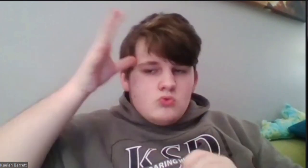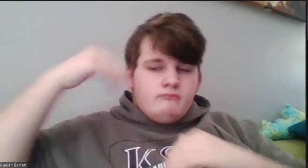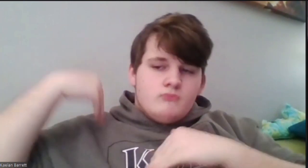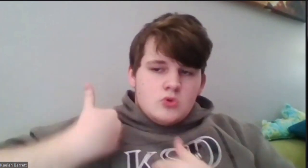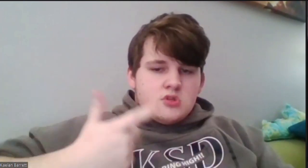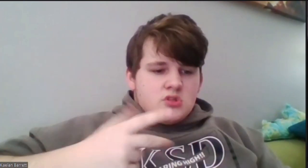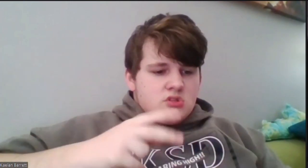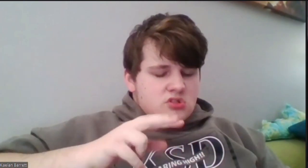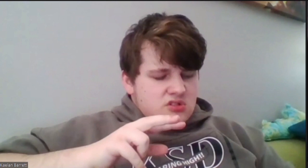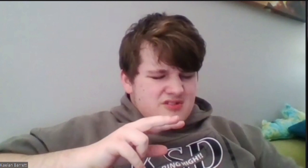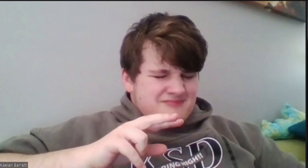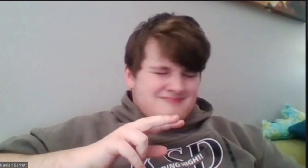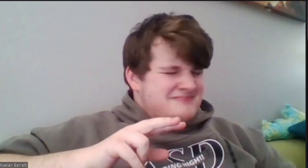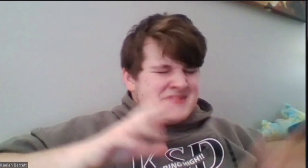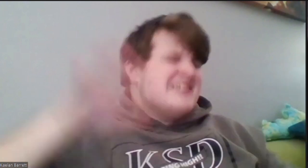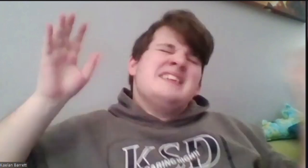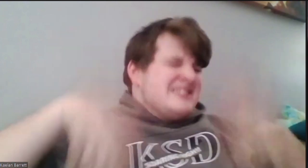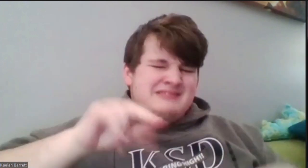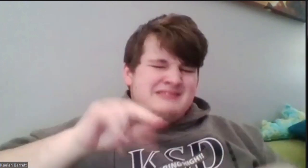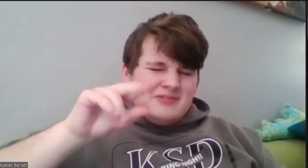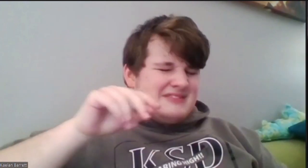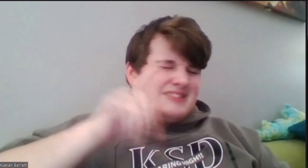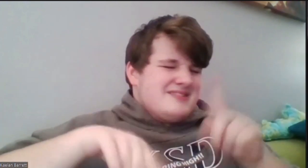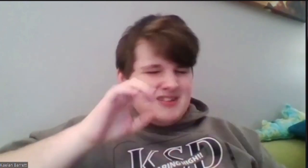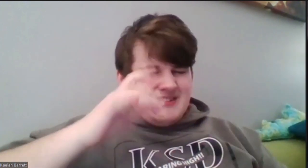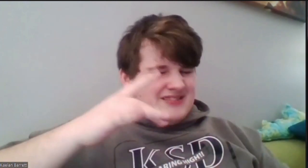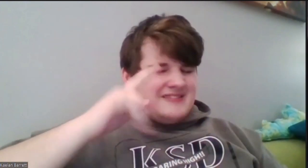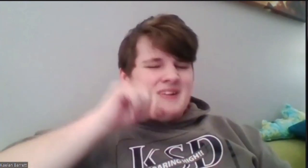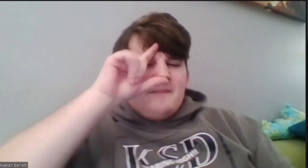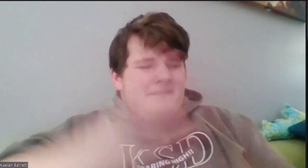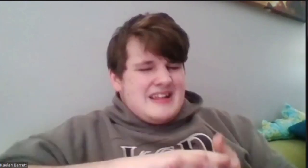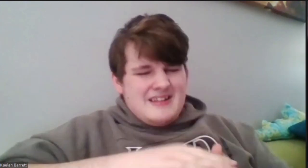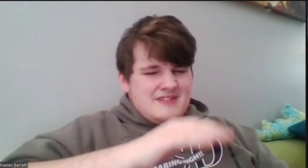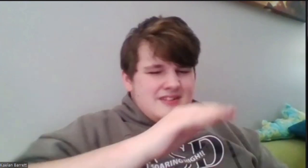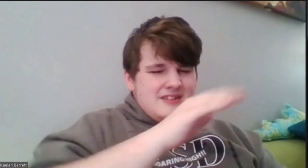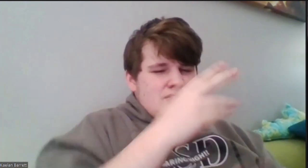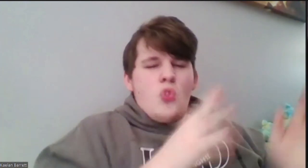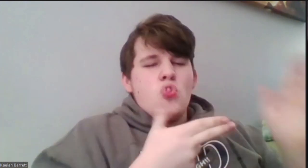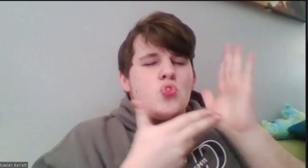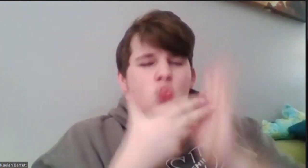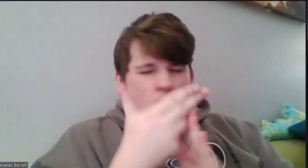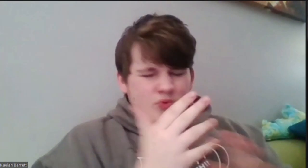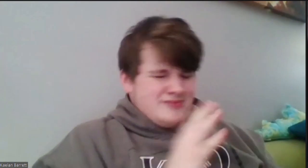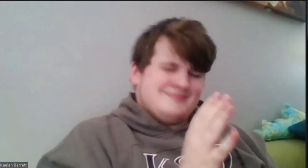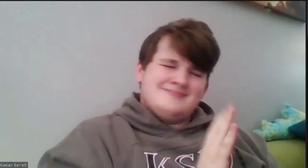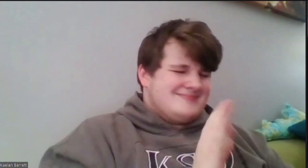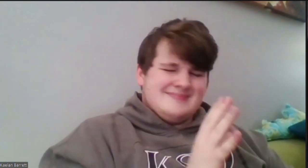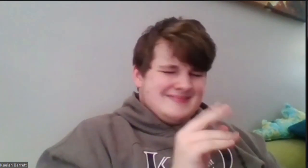You refused to let anybody help you out. Oh, no, no, no. No, I don't believe it. Honest